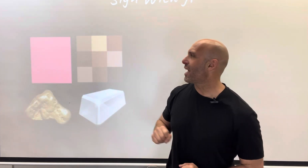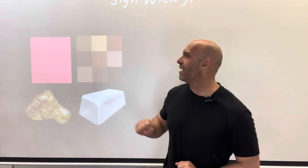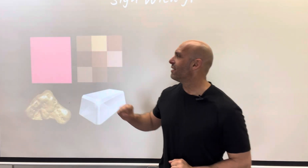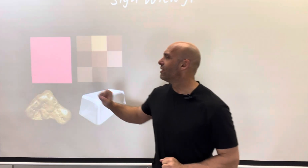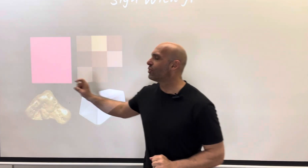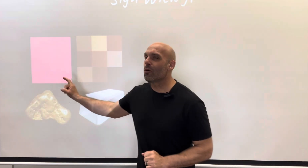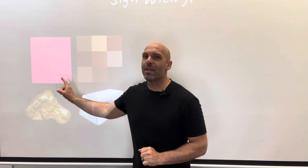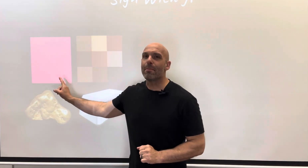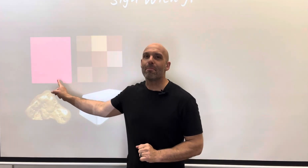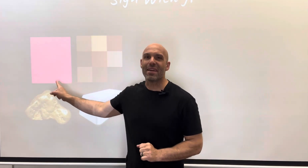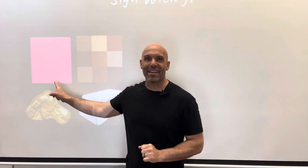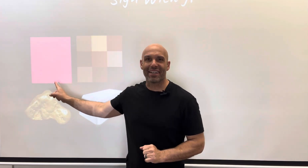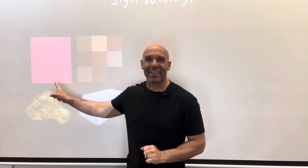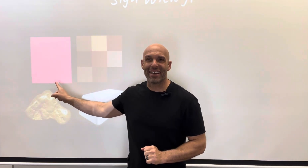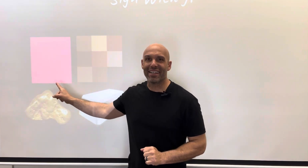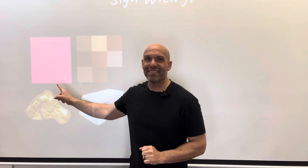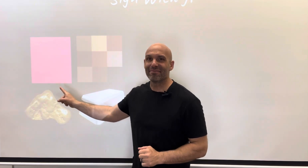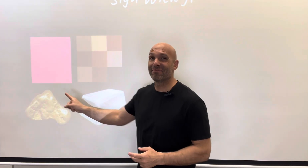Okay, show me pink again.